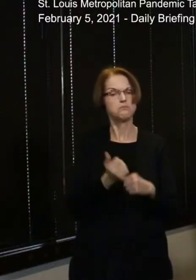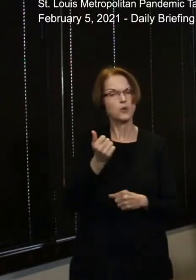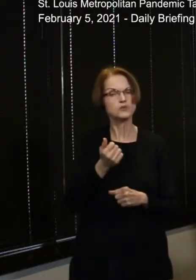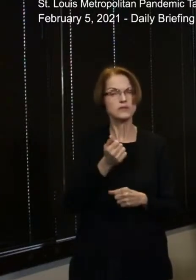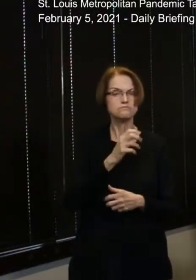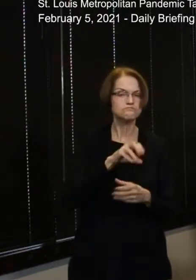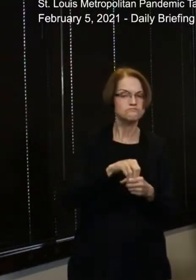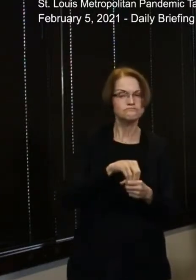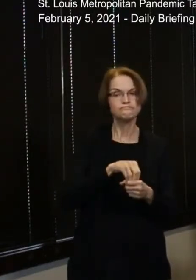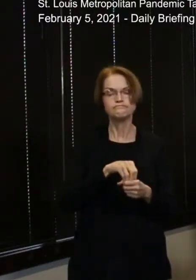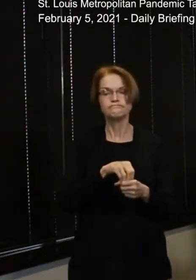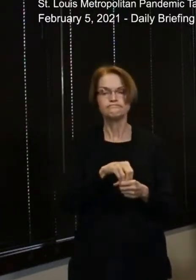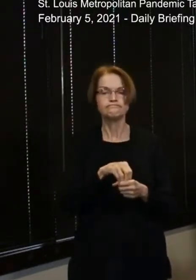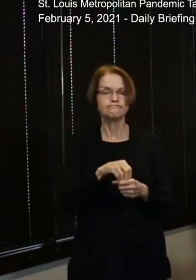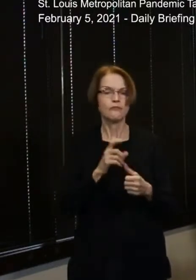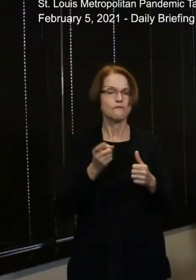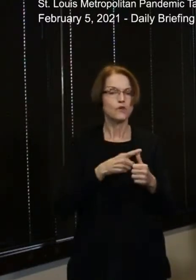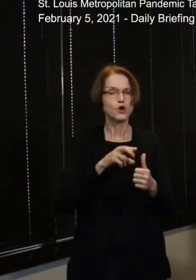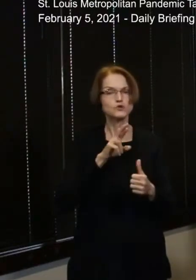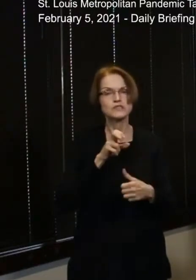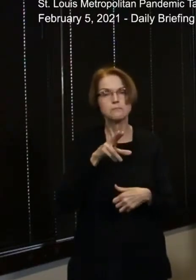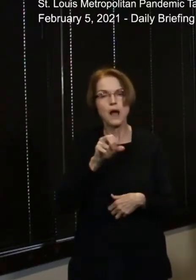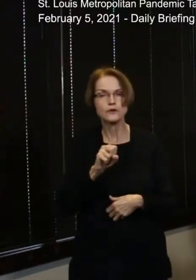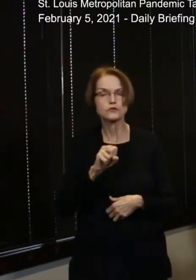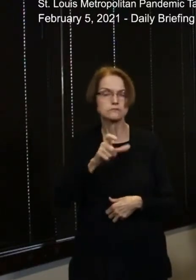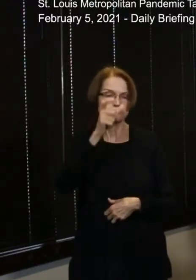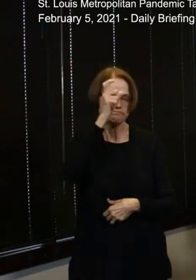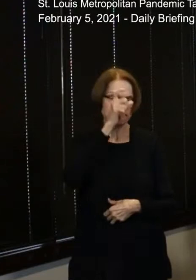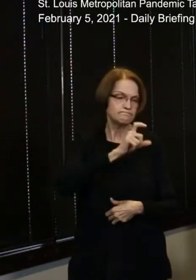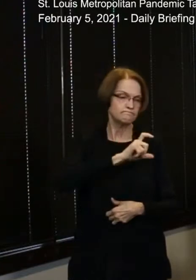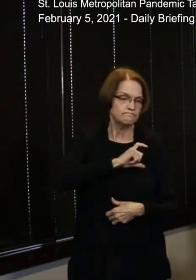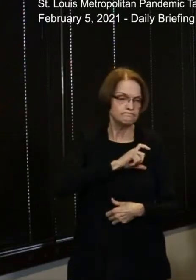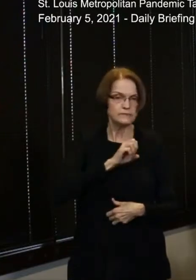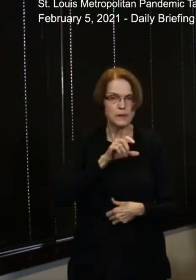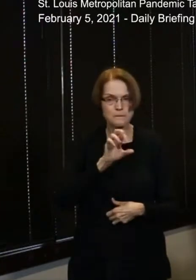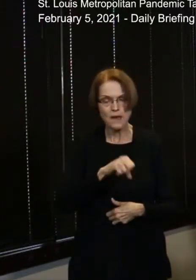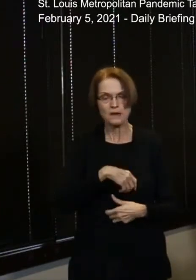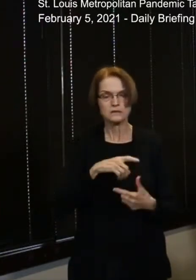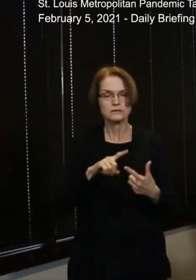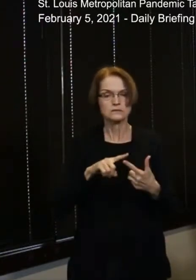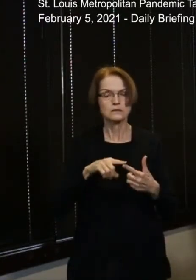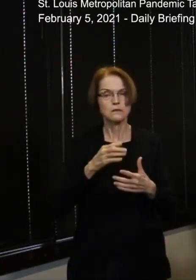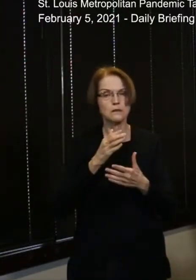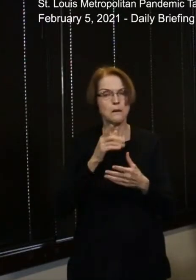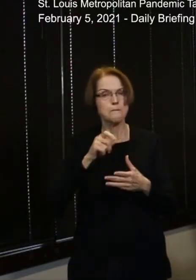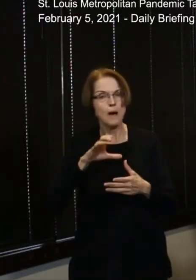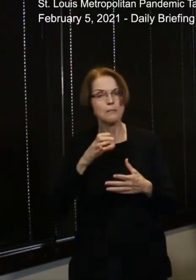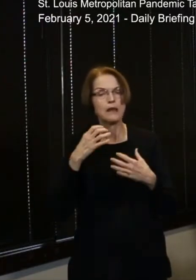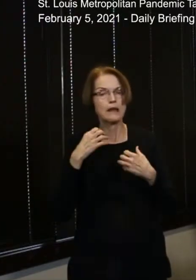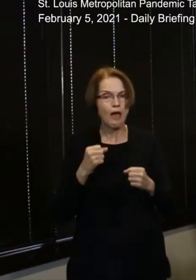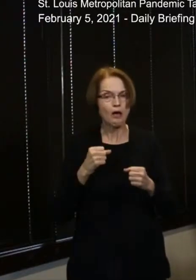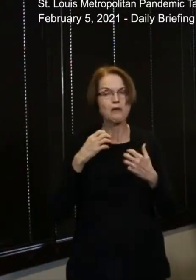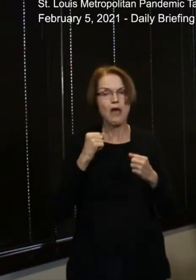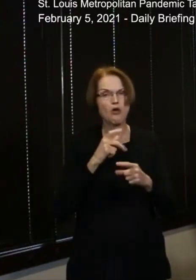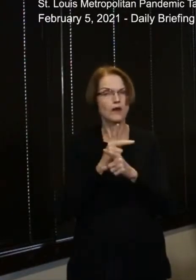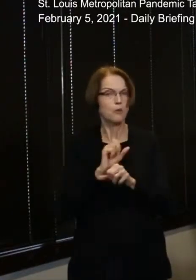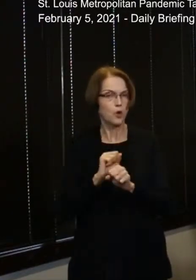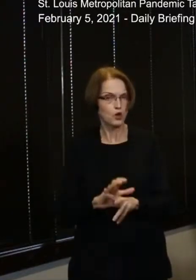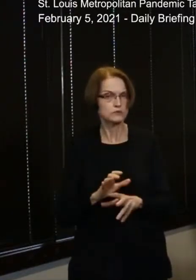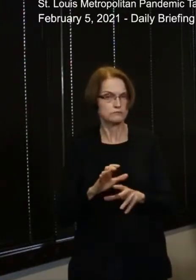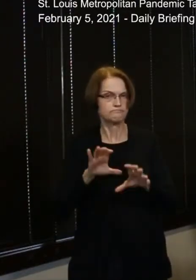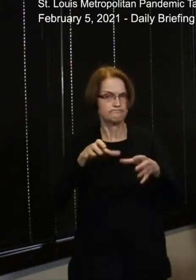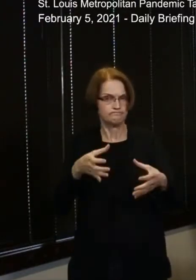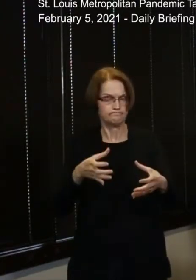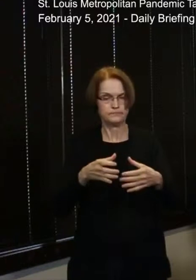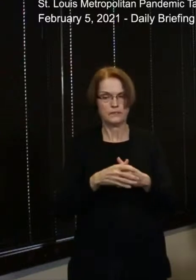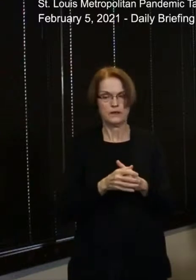mostly those first responders, some public health, and some healthcare individuals as well. Now, once